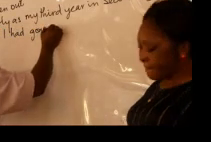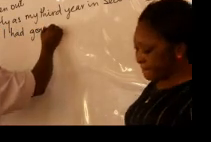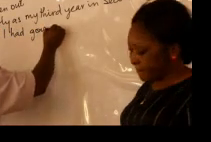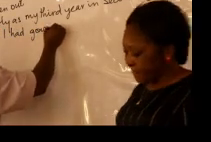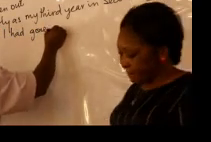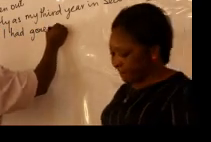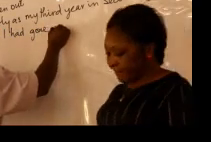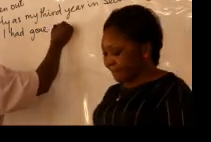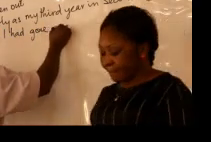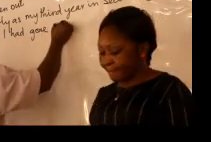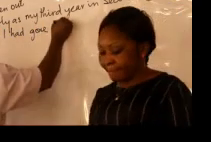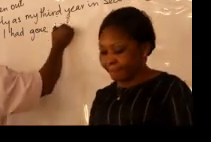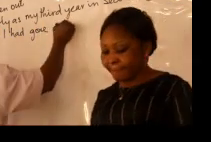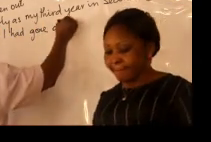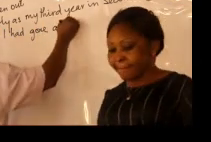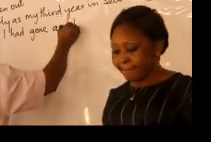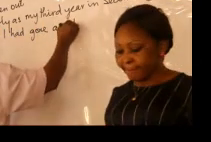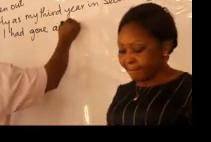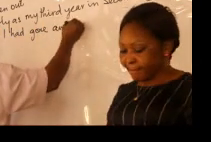and